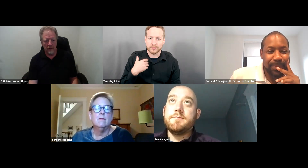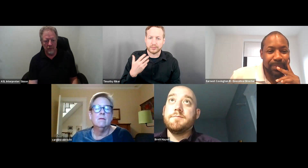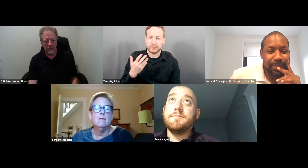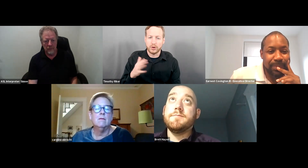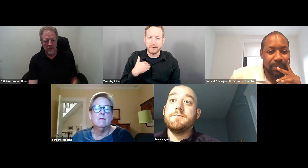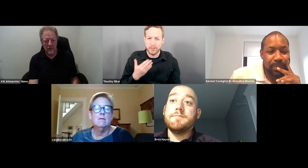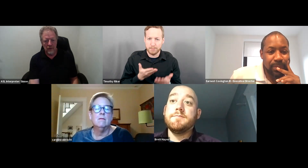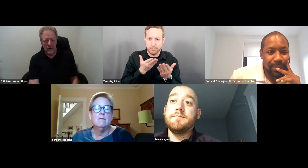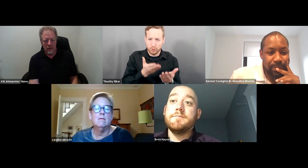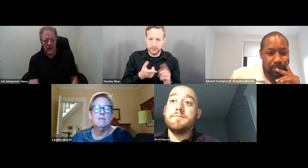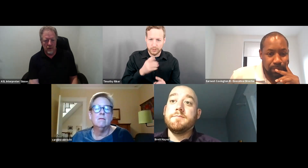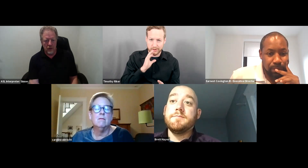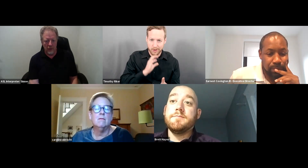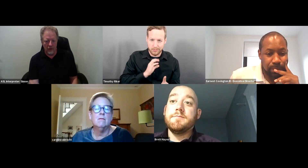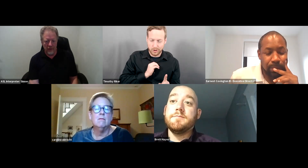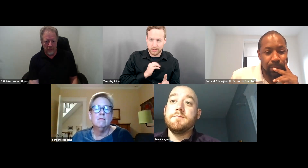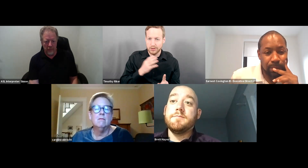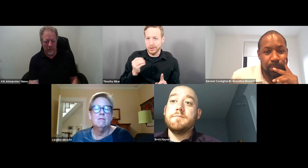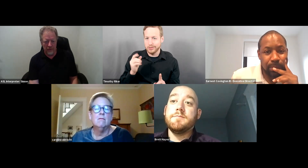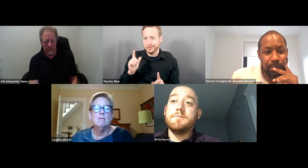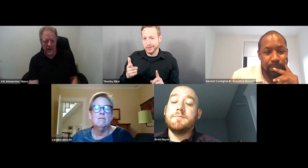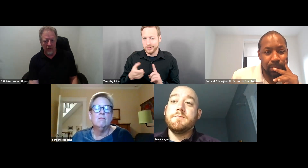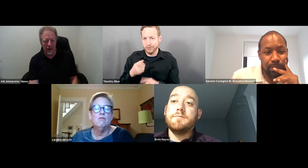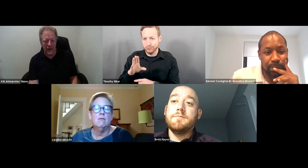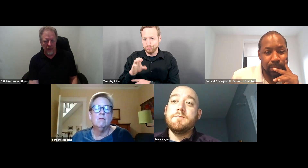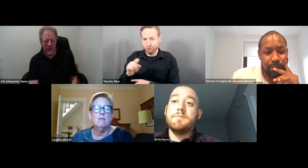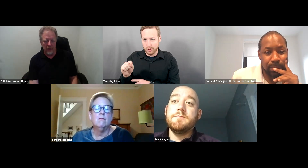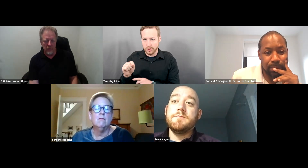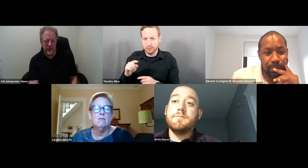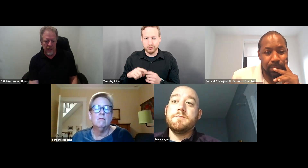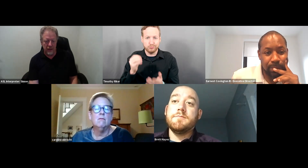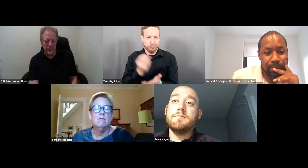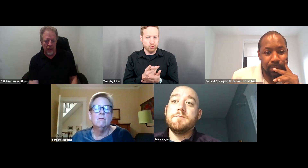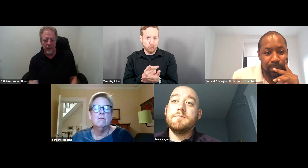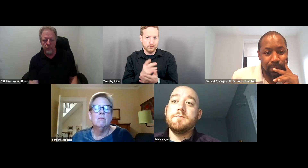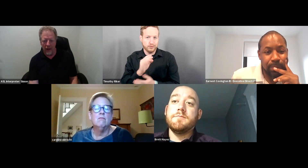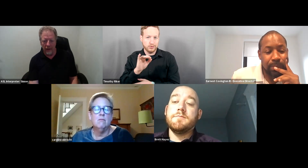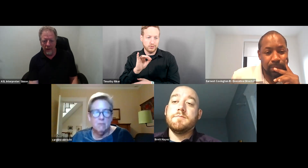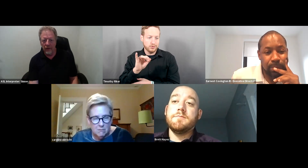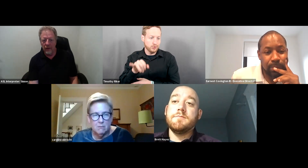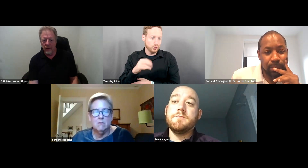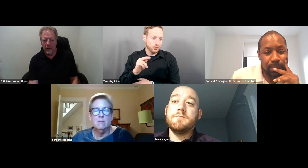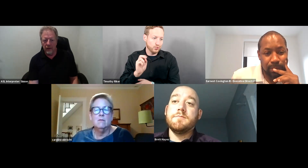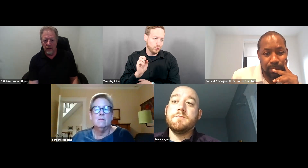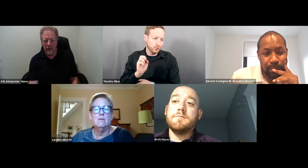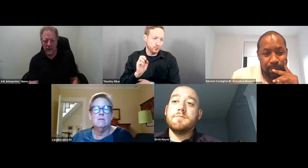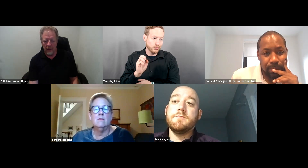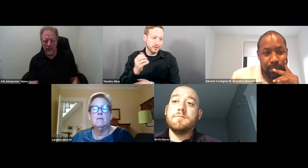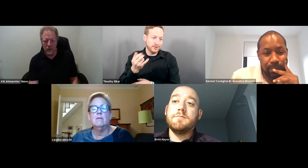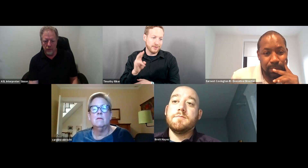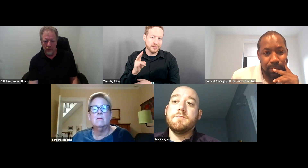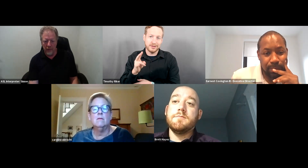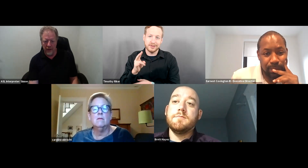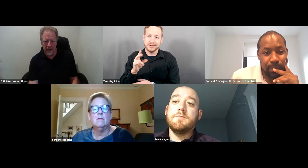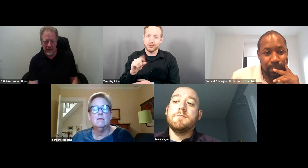Okay. So we already have a proposal from Caroline, and then it was second by Brett. Okay,